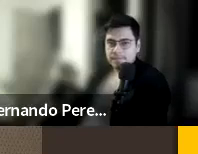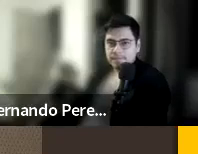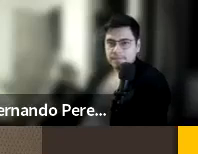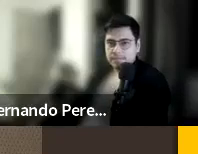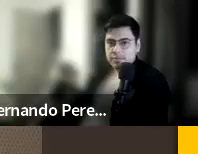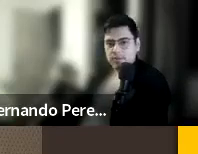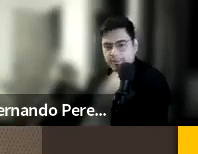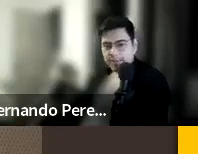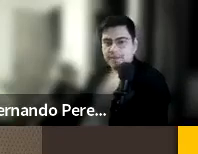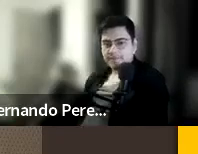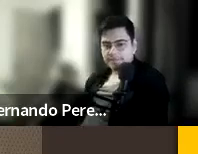to Ámbar.